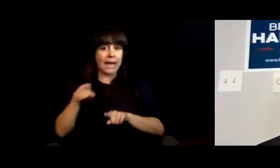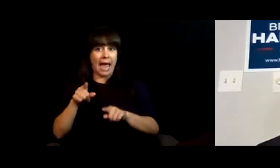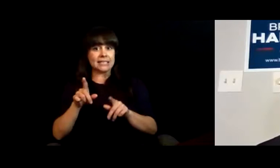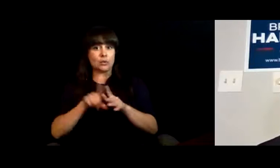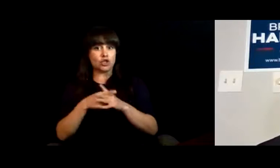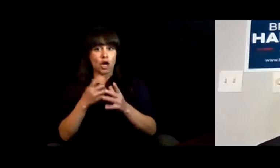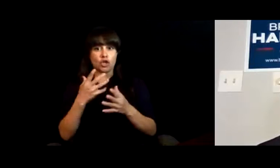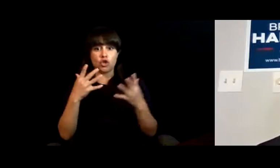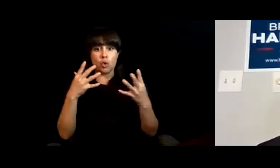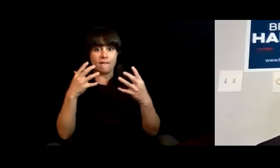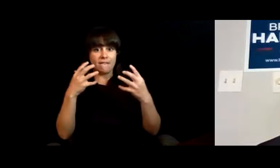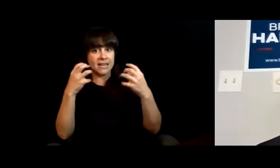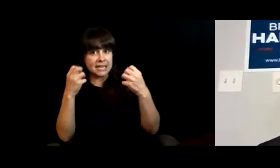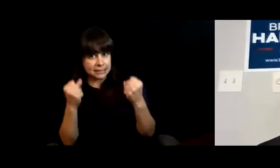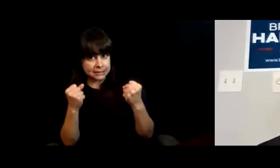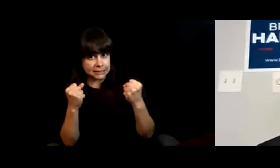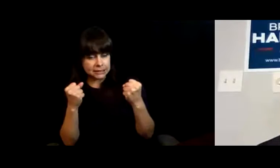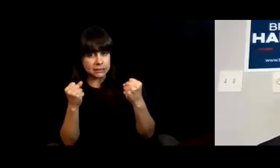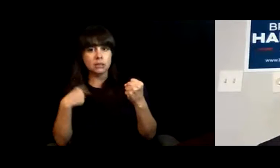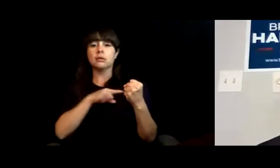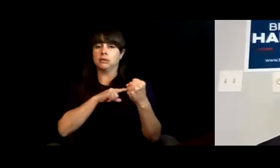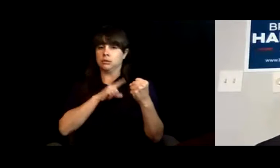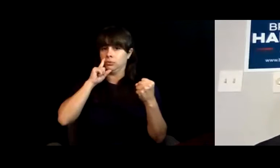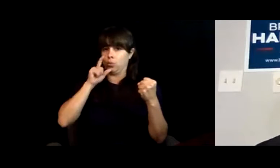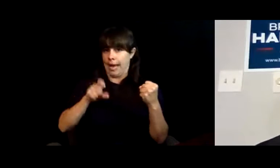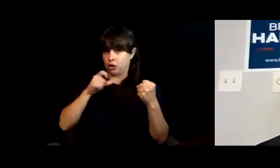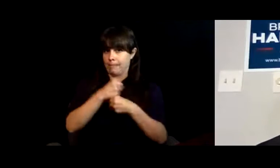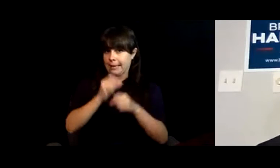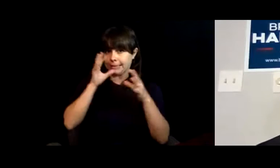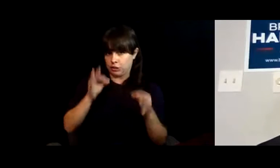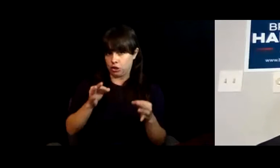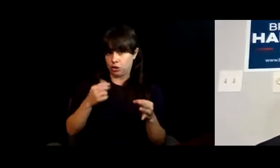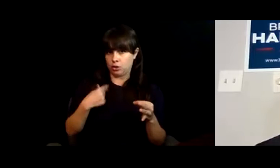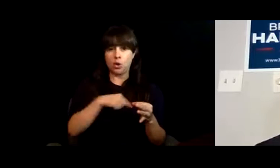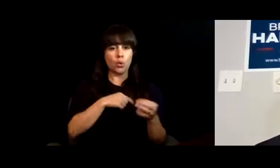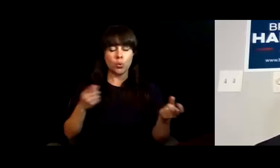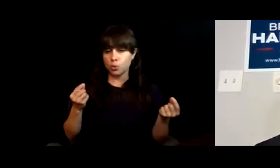fist in that moment, we had to make a decision. What were we going to do?